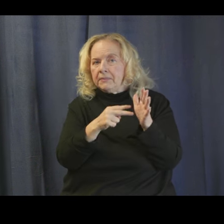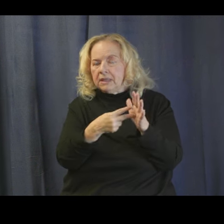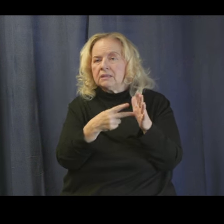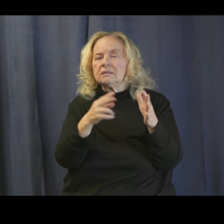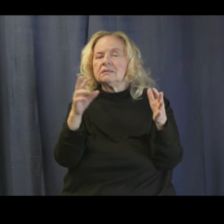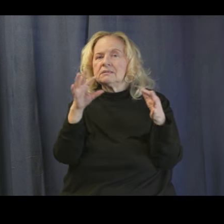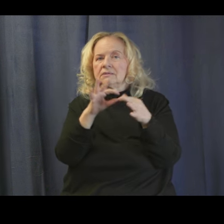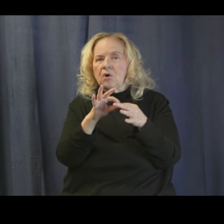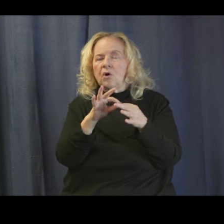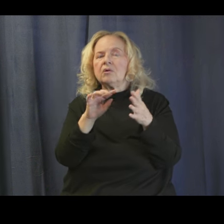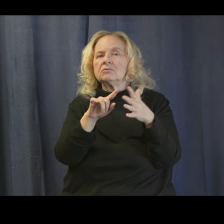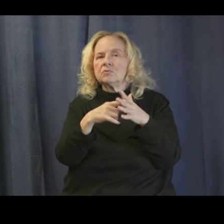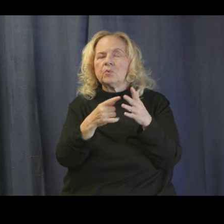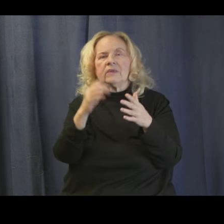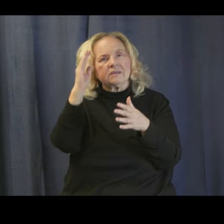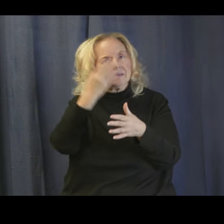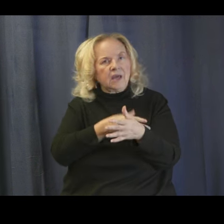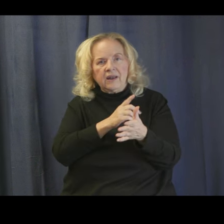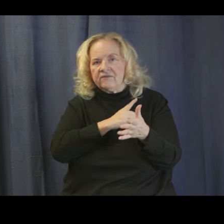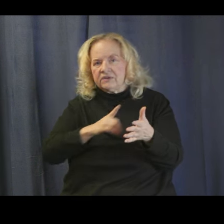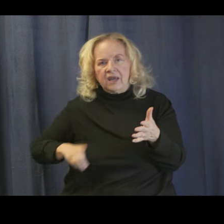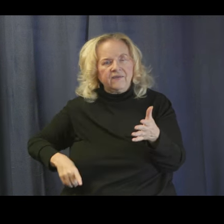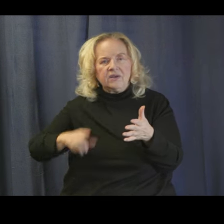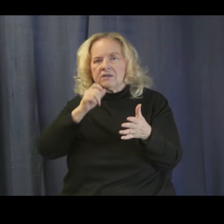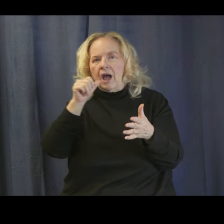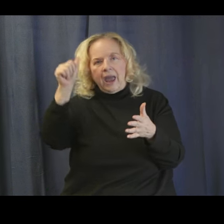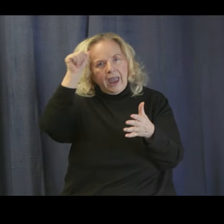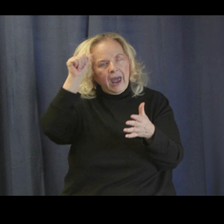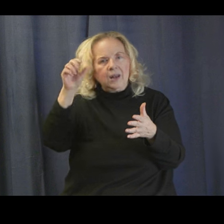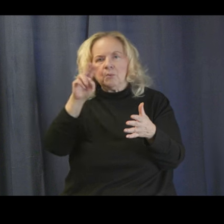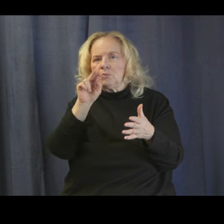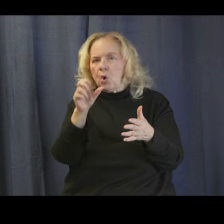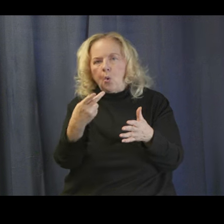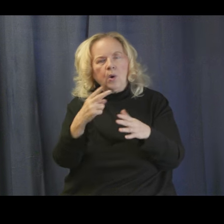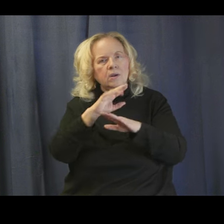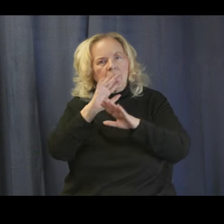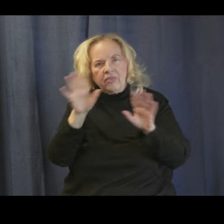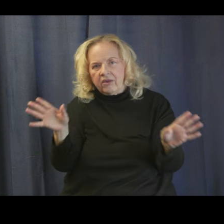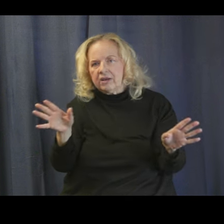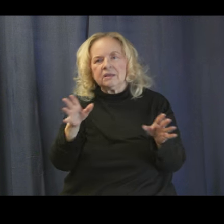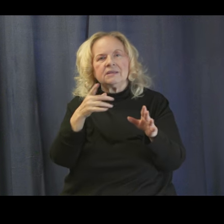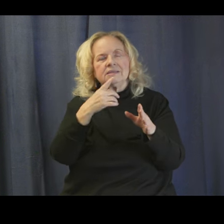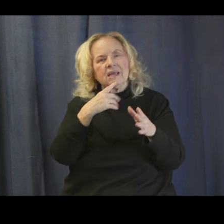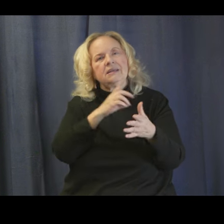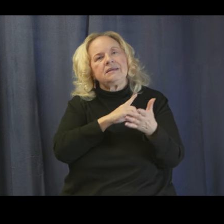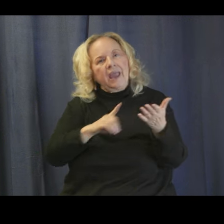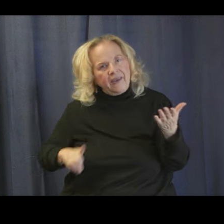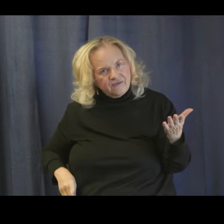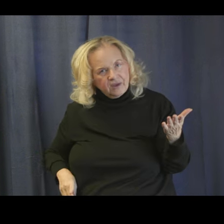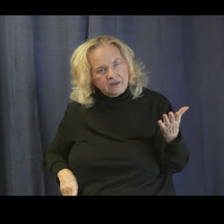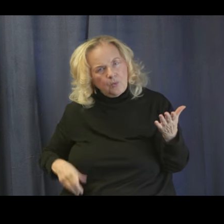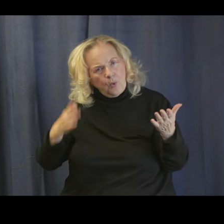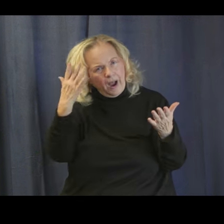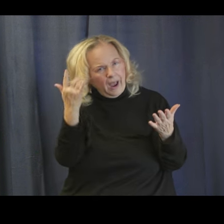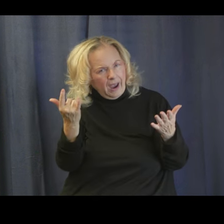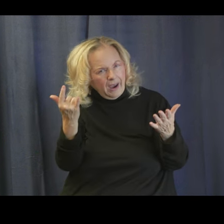begins with the son of David, not Adam, not Noah, not anybody. It's David. Why